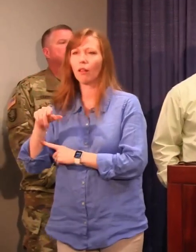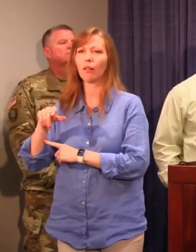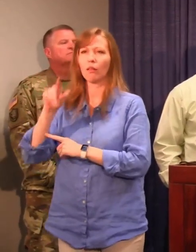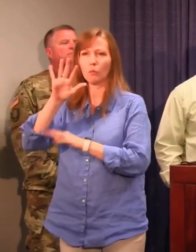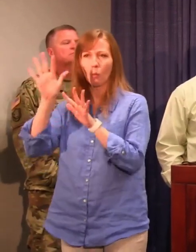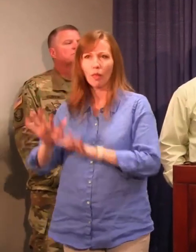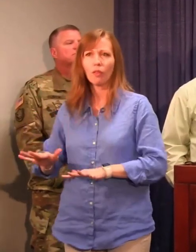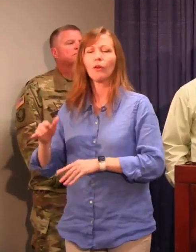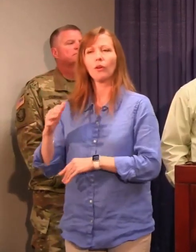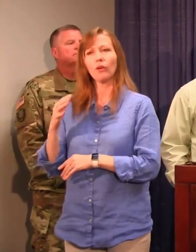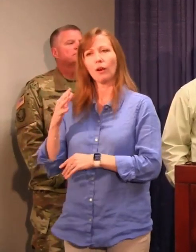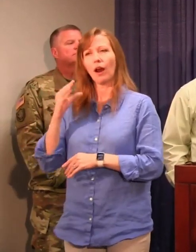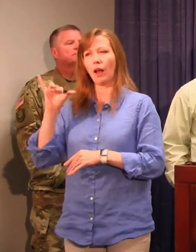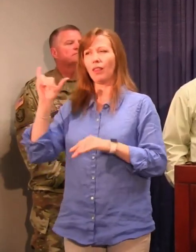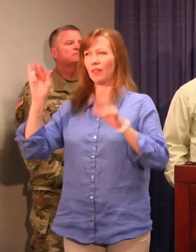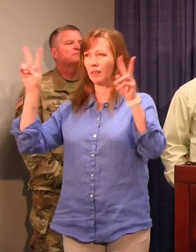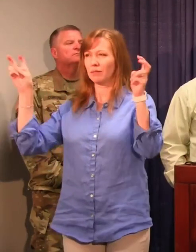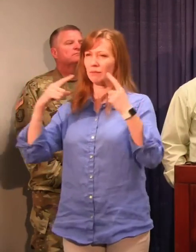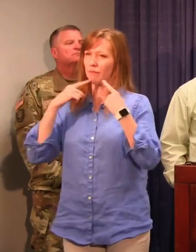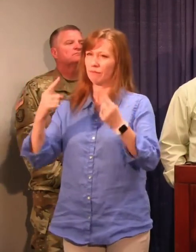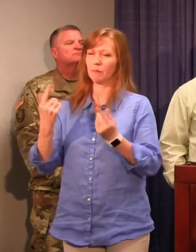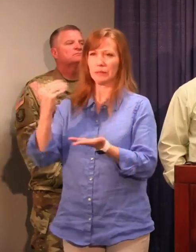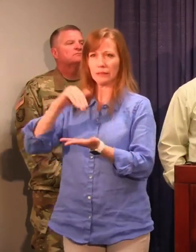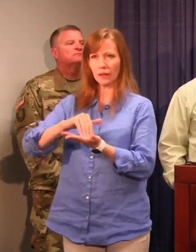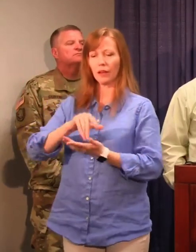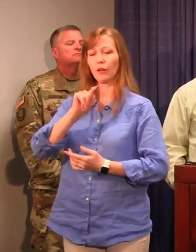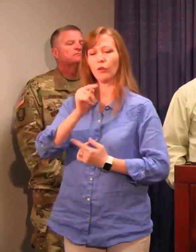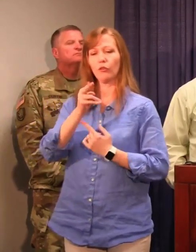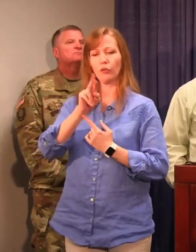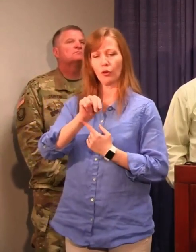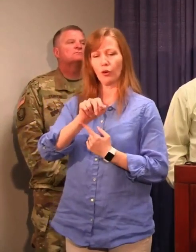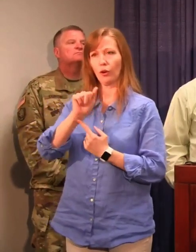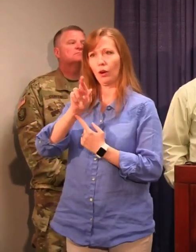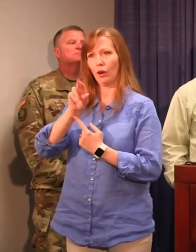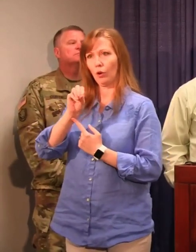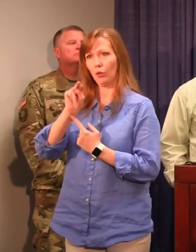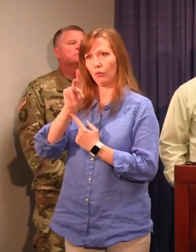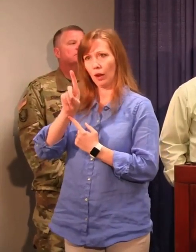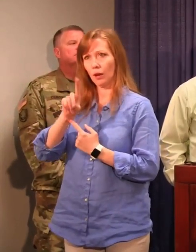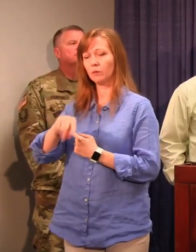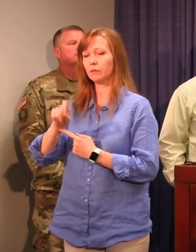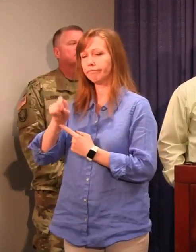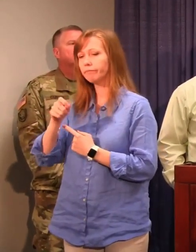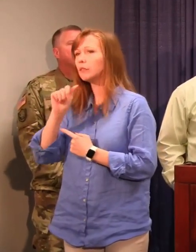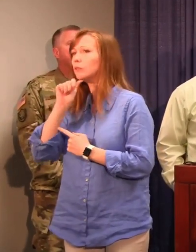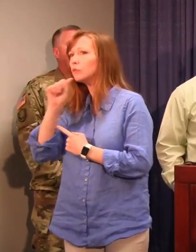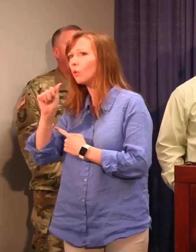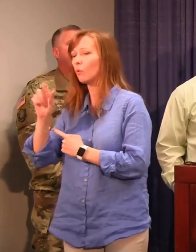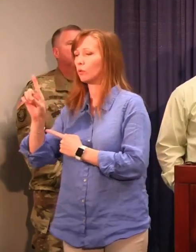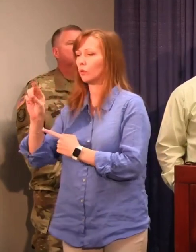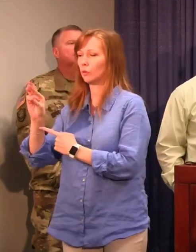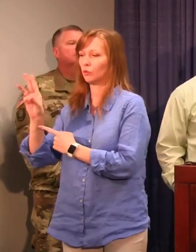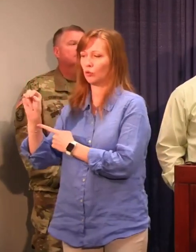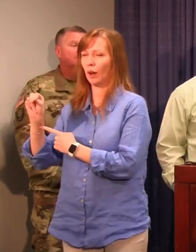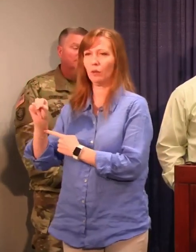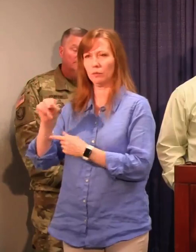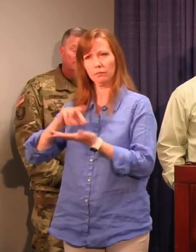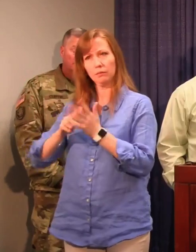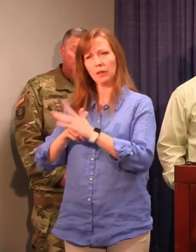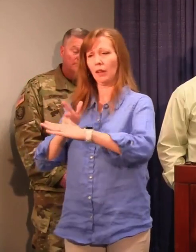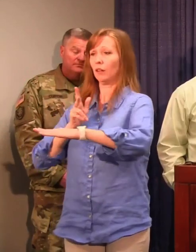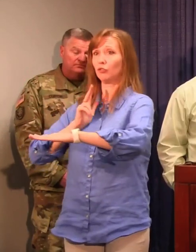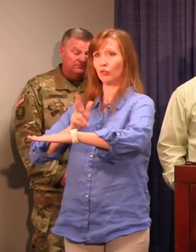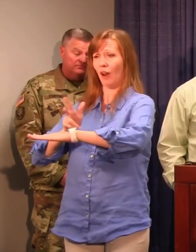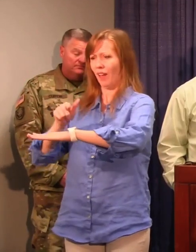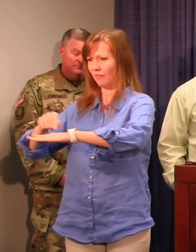turn around, don't drown is very important. Really appreciate the preparedness posture of the state. Again, we're going to continue to work with the state